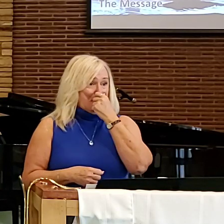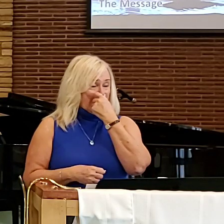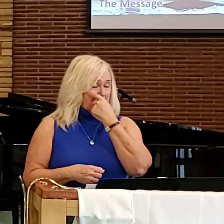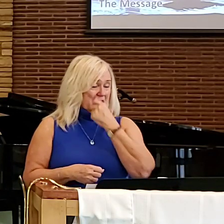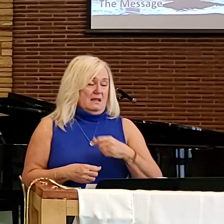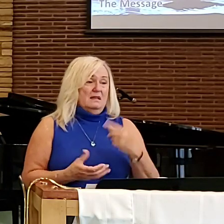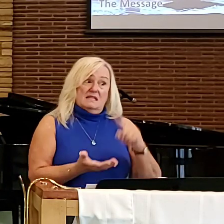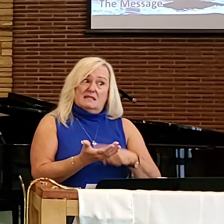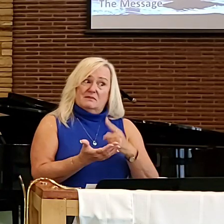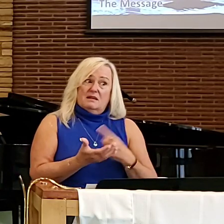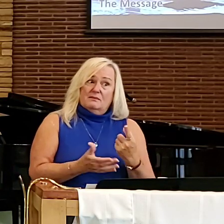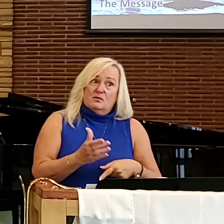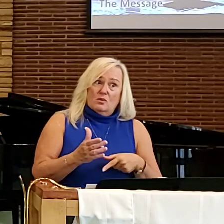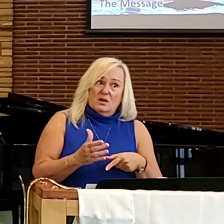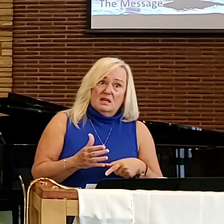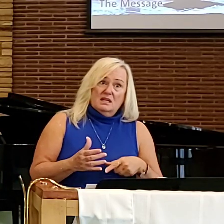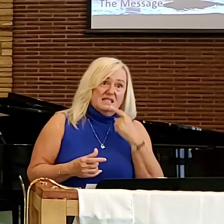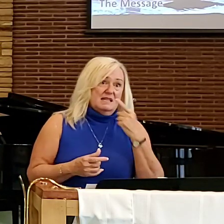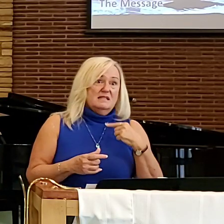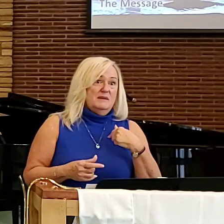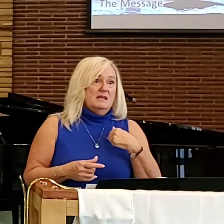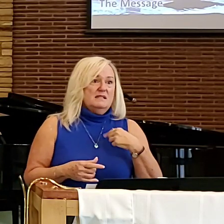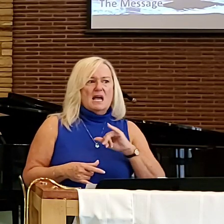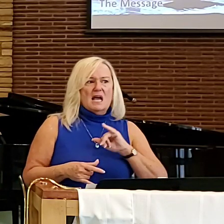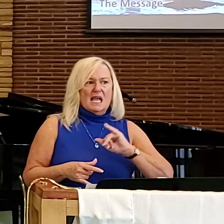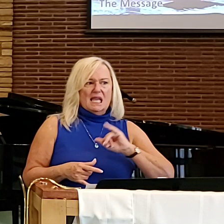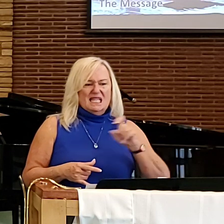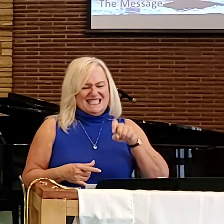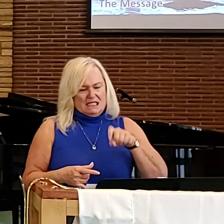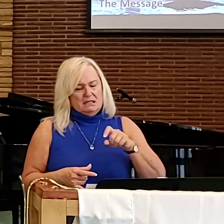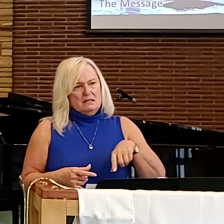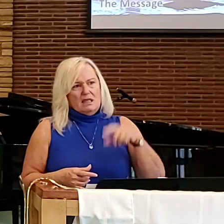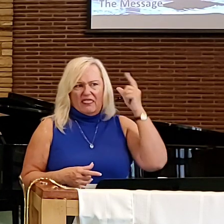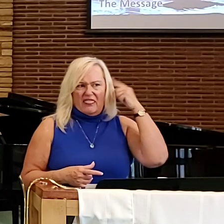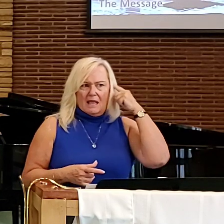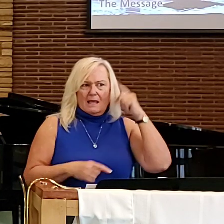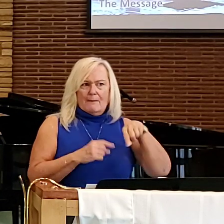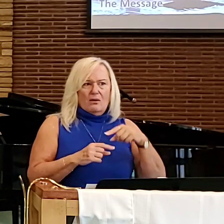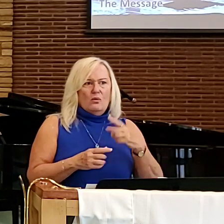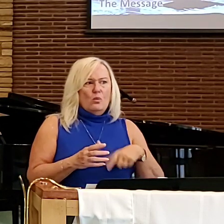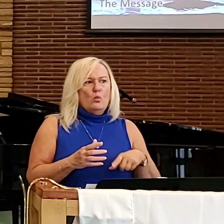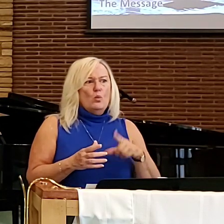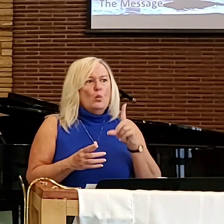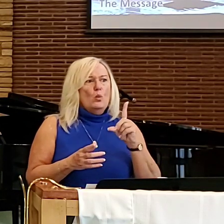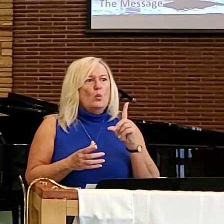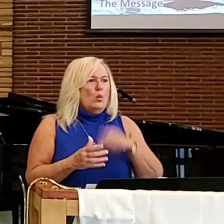So sometimes what it says to me is I need to think about what do I think I deserve,